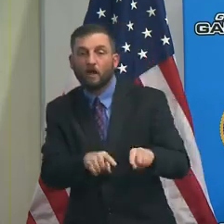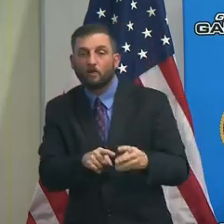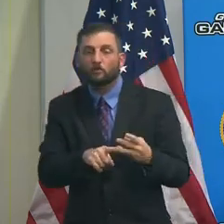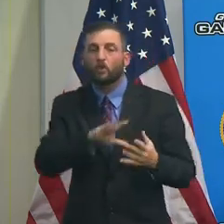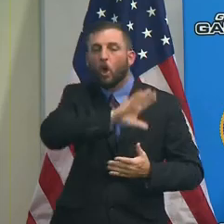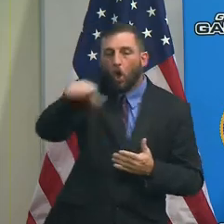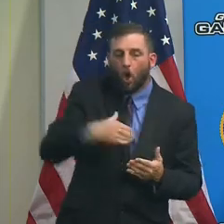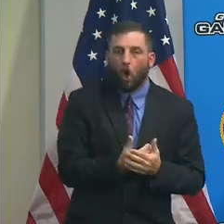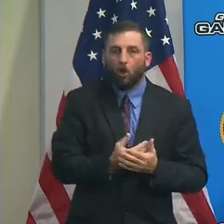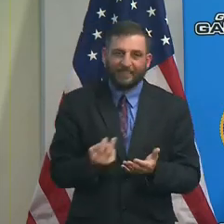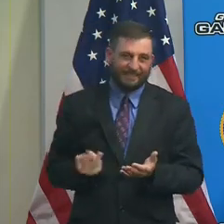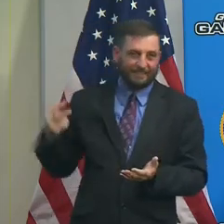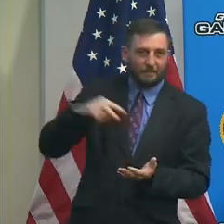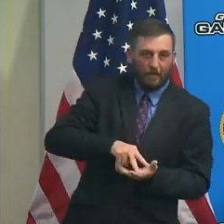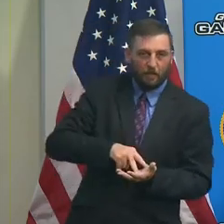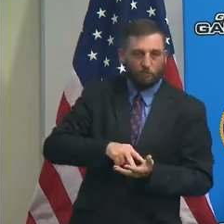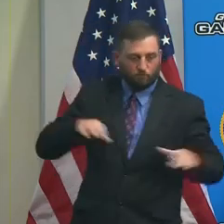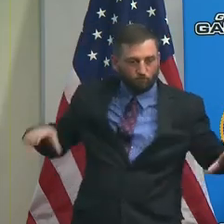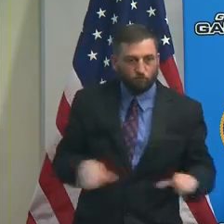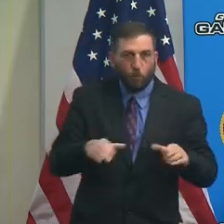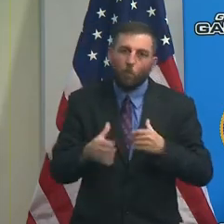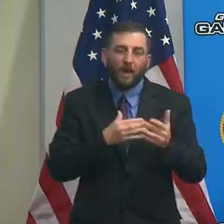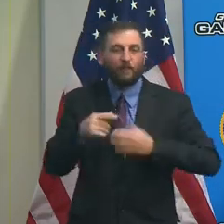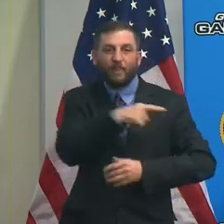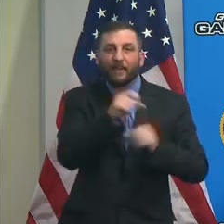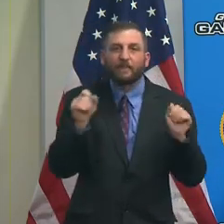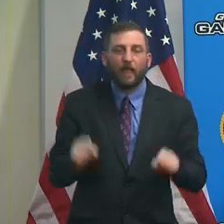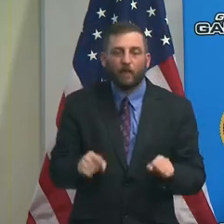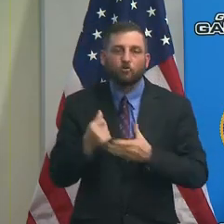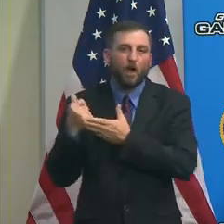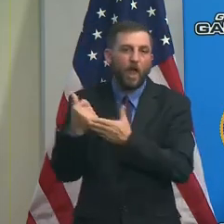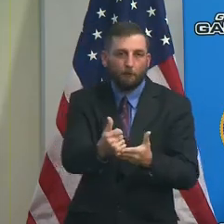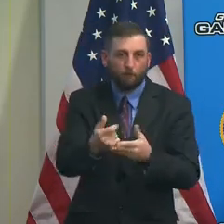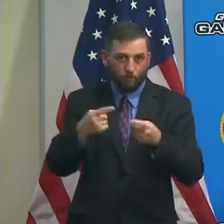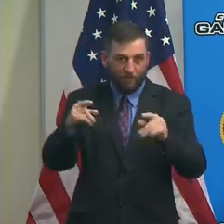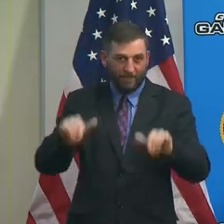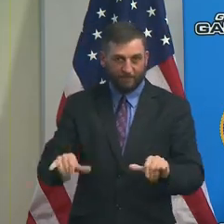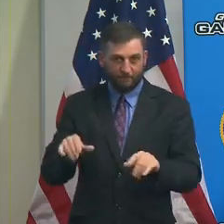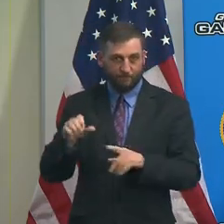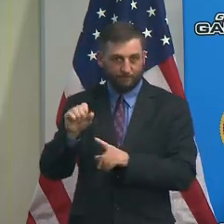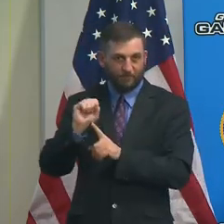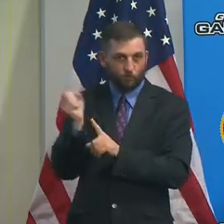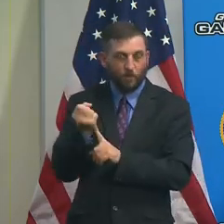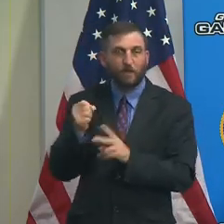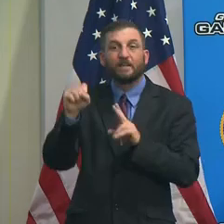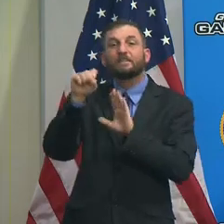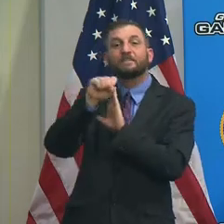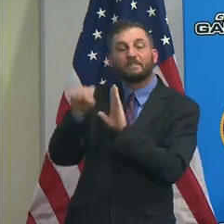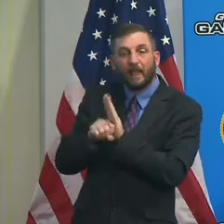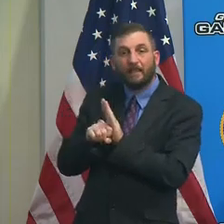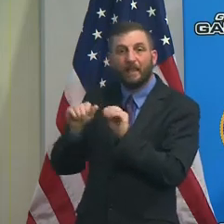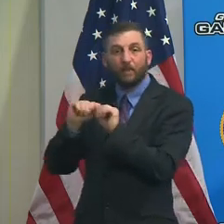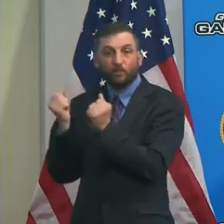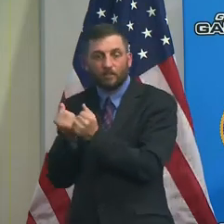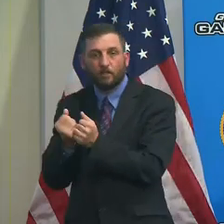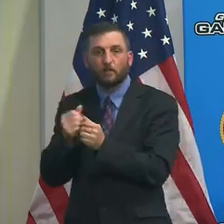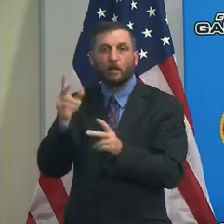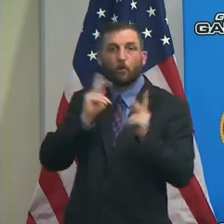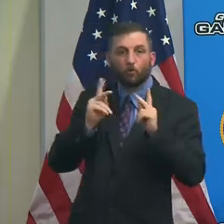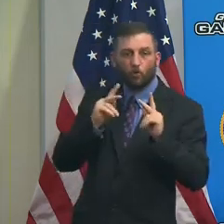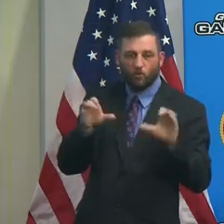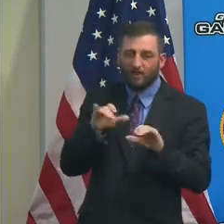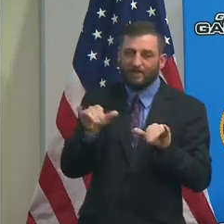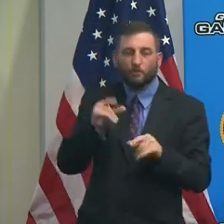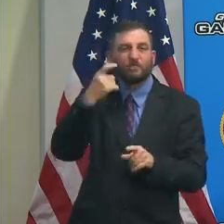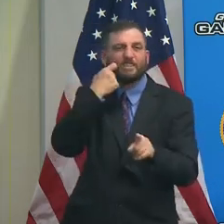up to do everything that they possibly can to help in this situation. State agencies and personnel are doing the same. You just heard about the